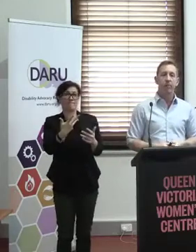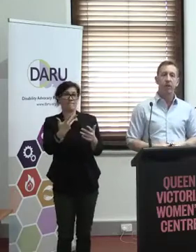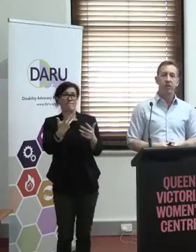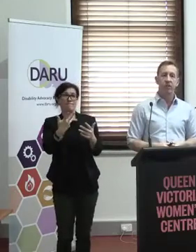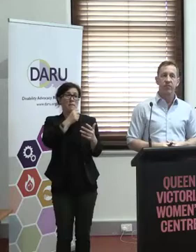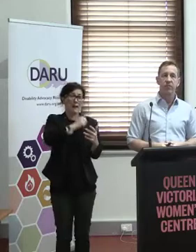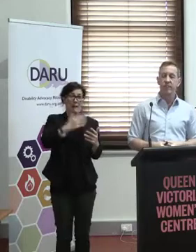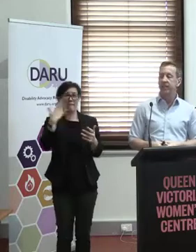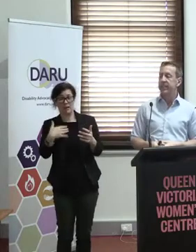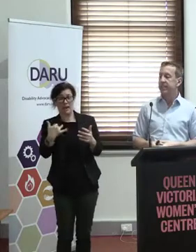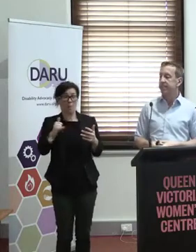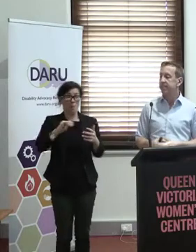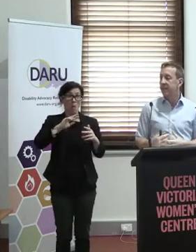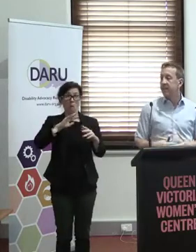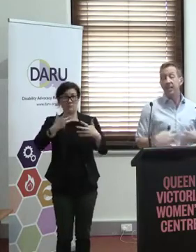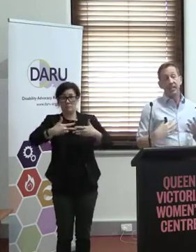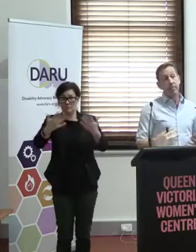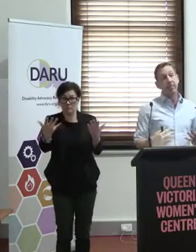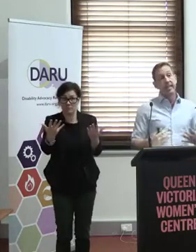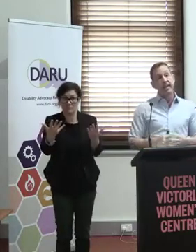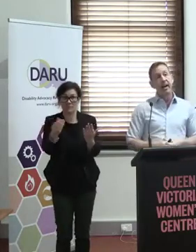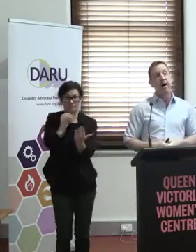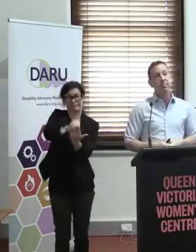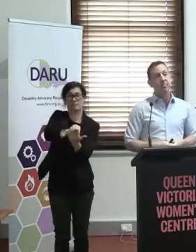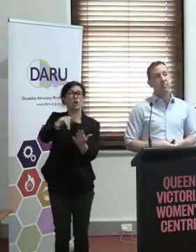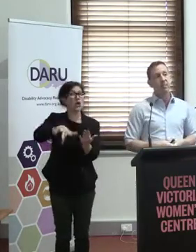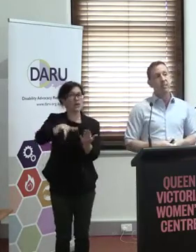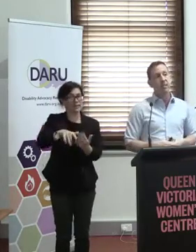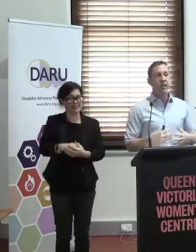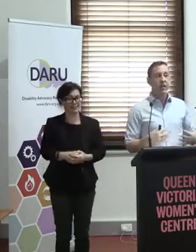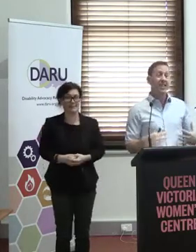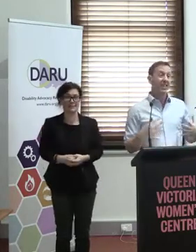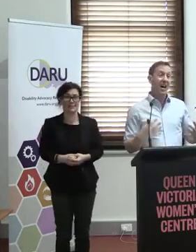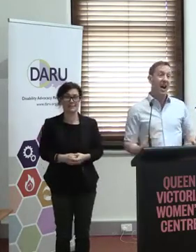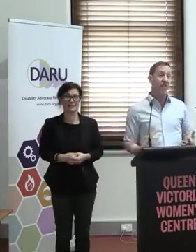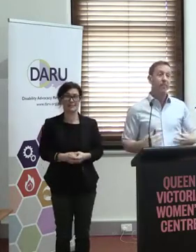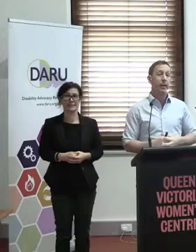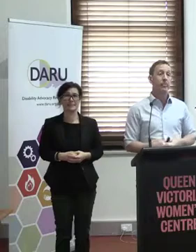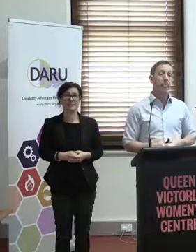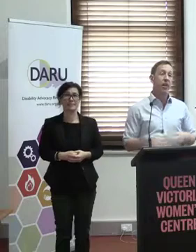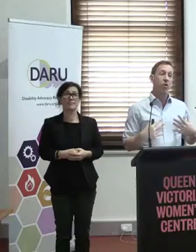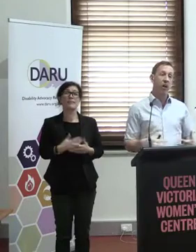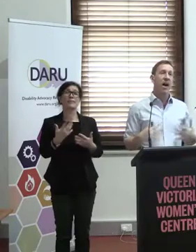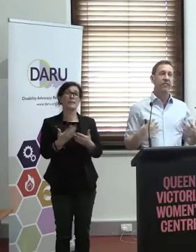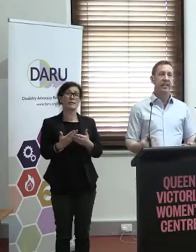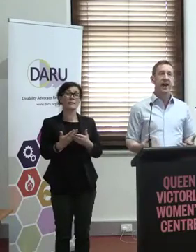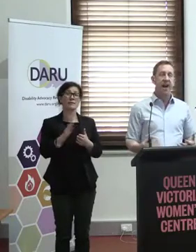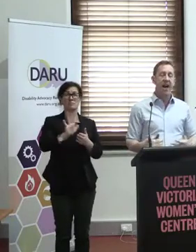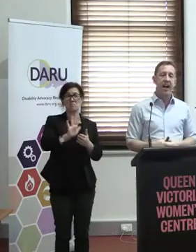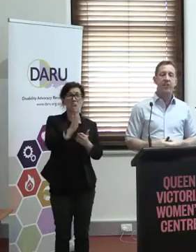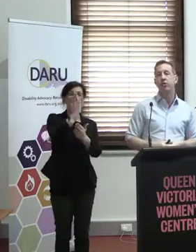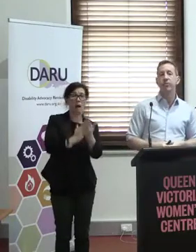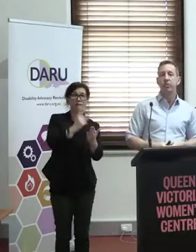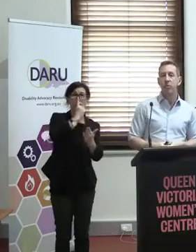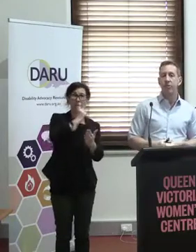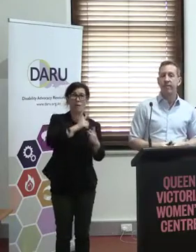that are coming back to the Office for Disability. Similarly, just under half of people are not having